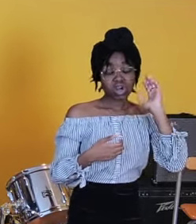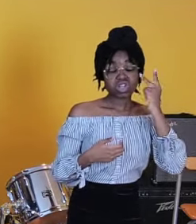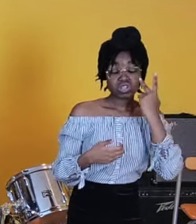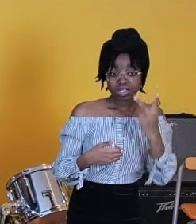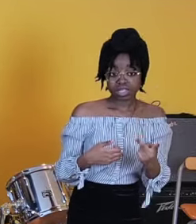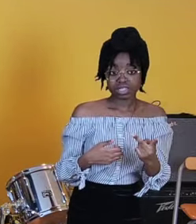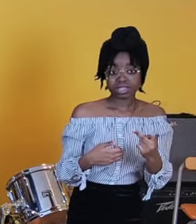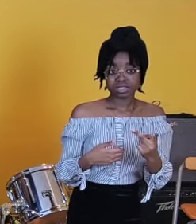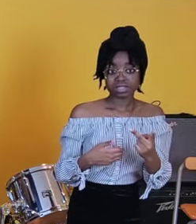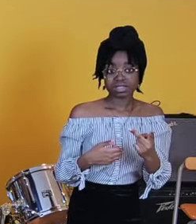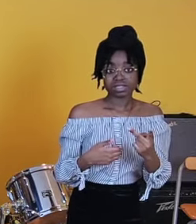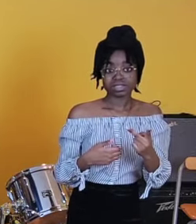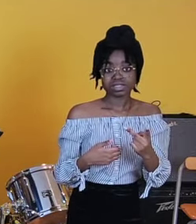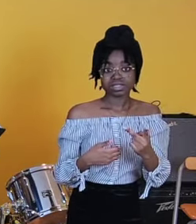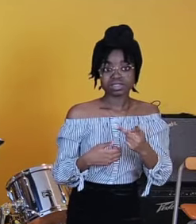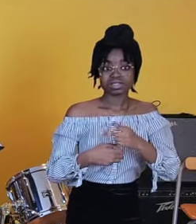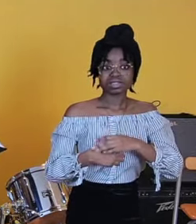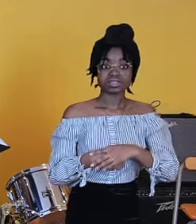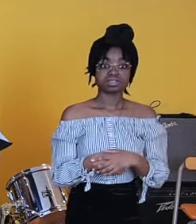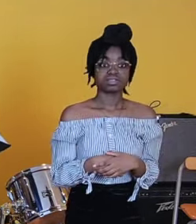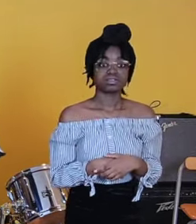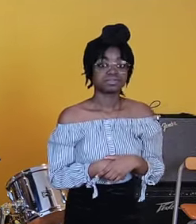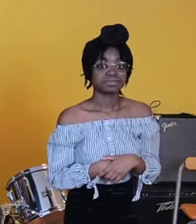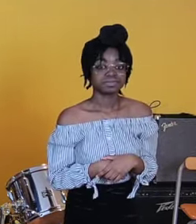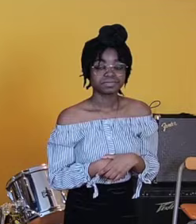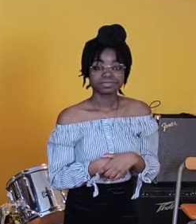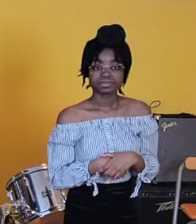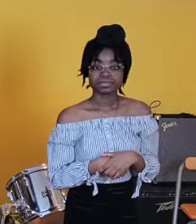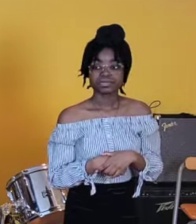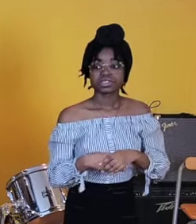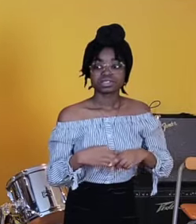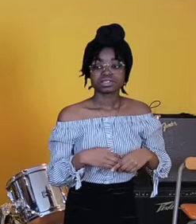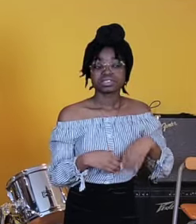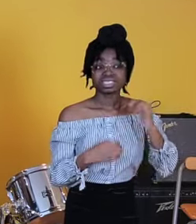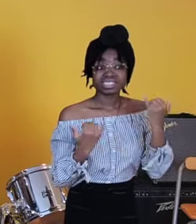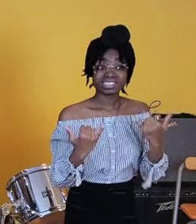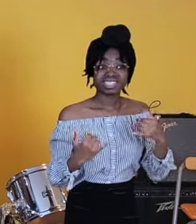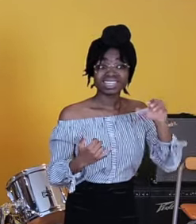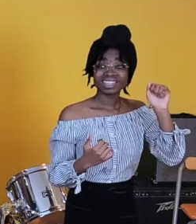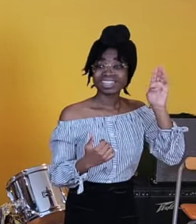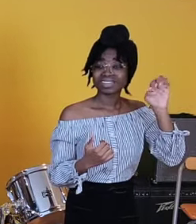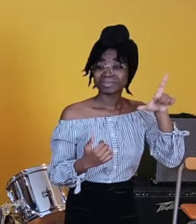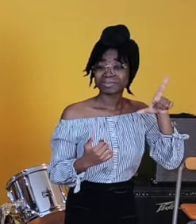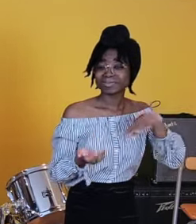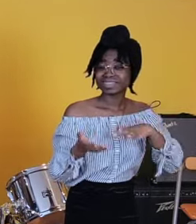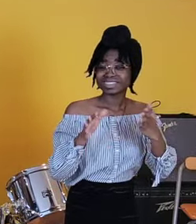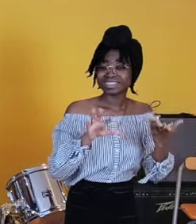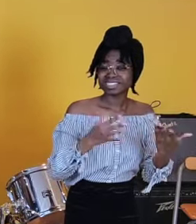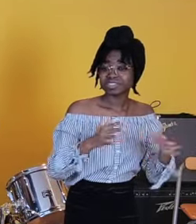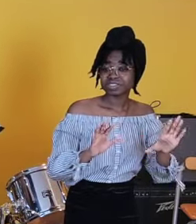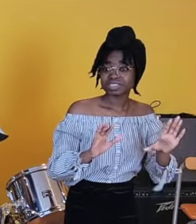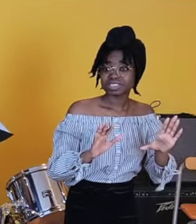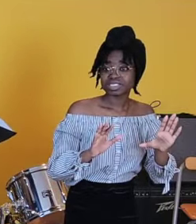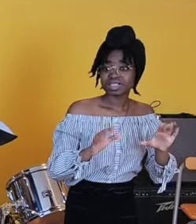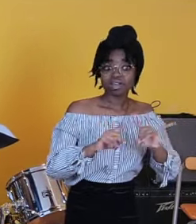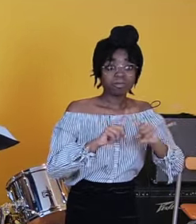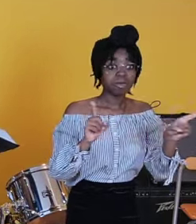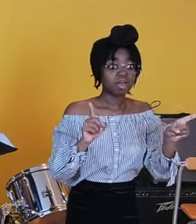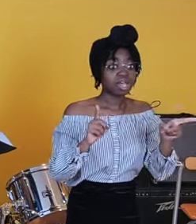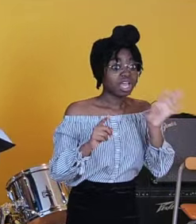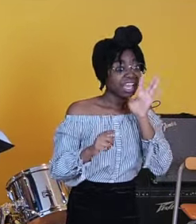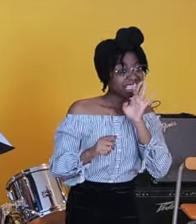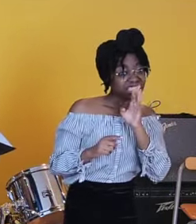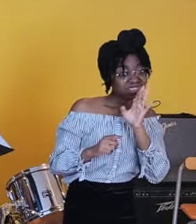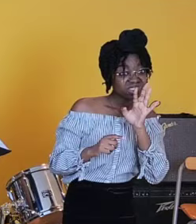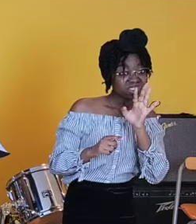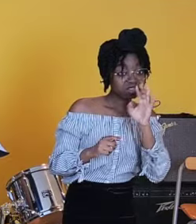it he being dead yet speaking. And so today, even though Abel is dead, he still speaks to you and to